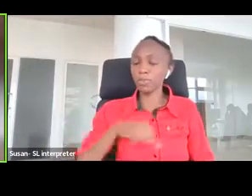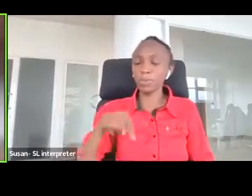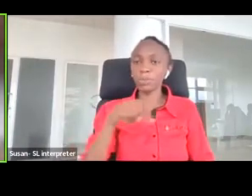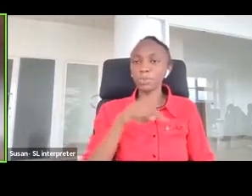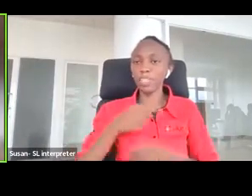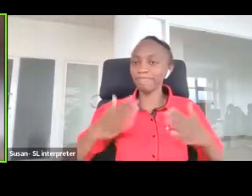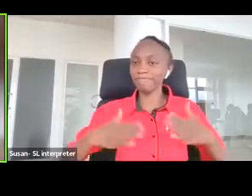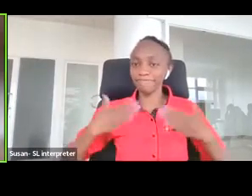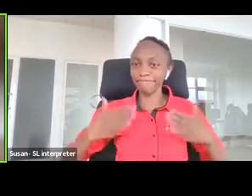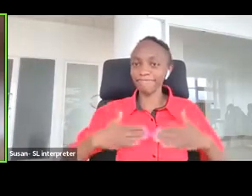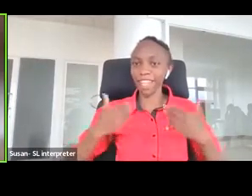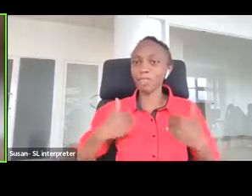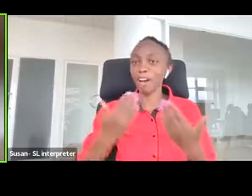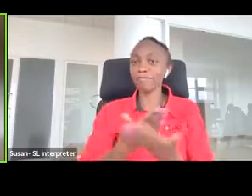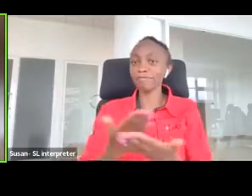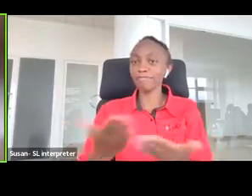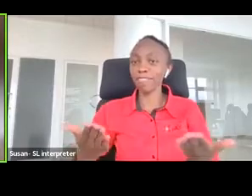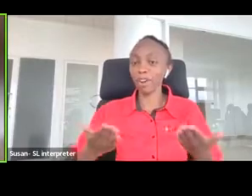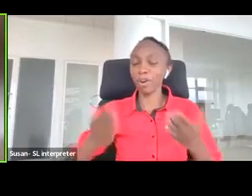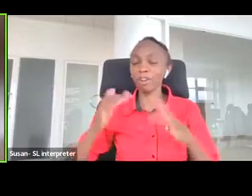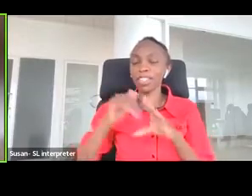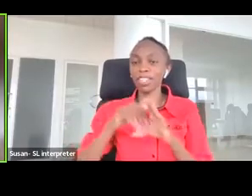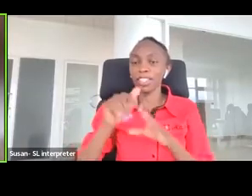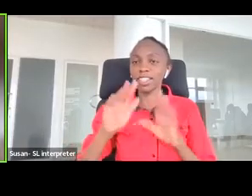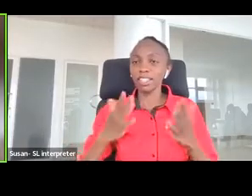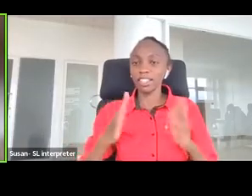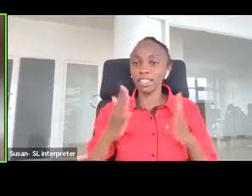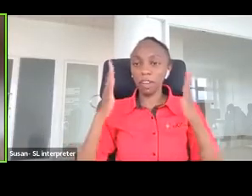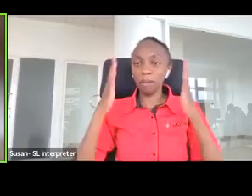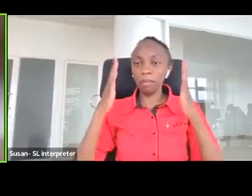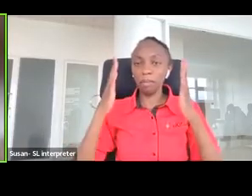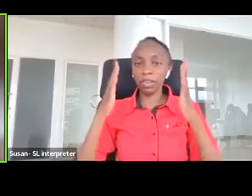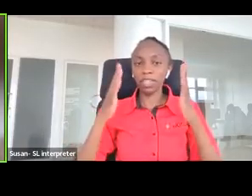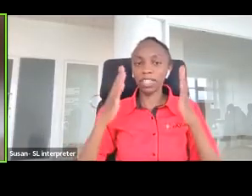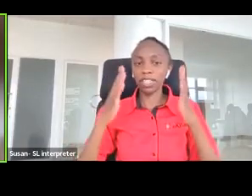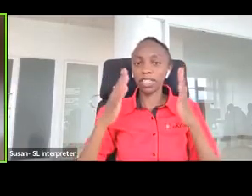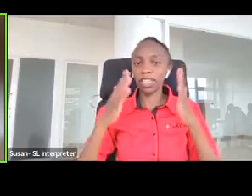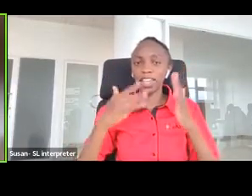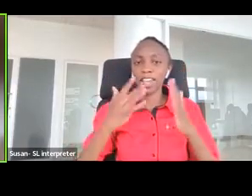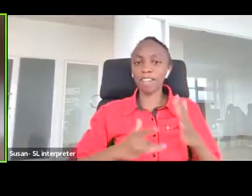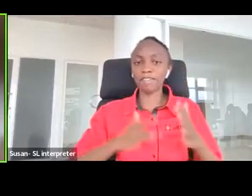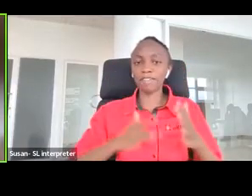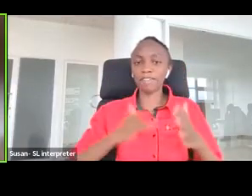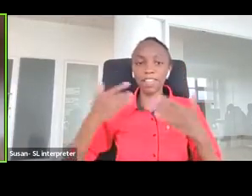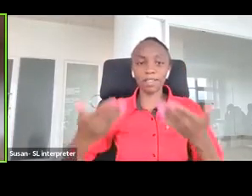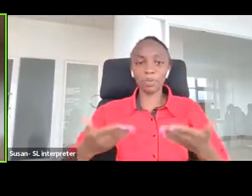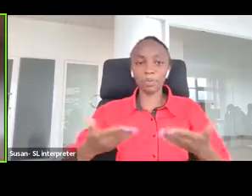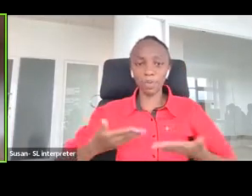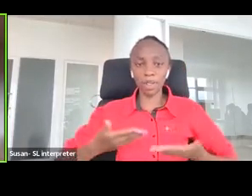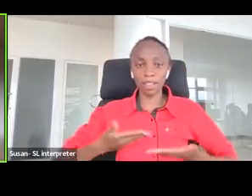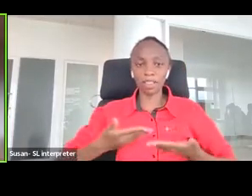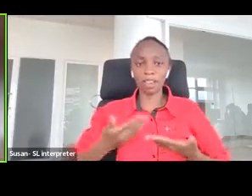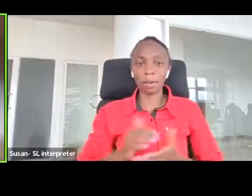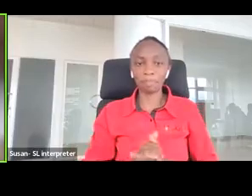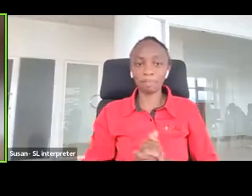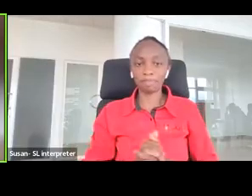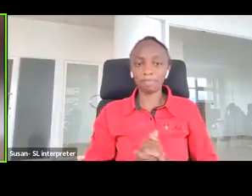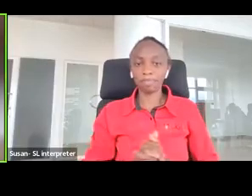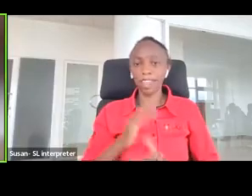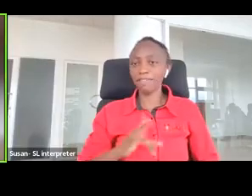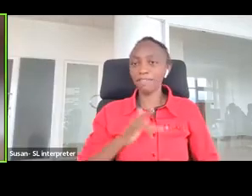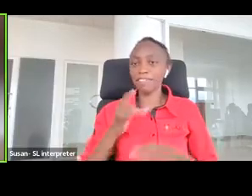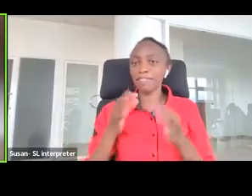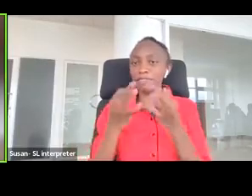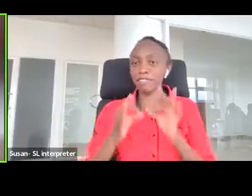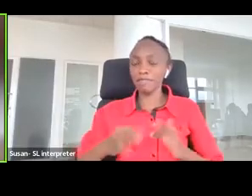to have you for this ceremony. Feel welcome, feel free to enjoy with